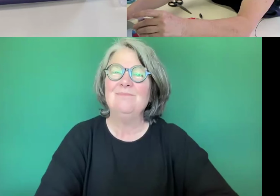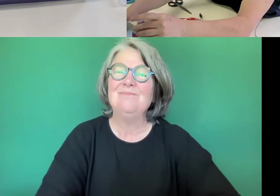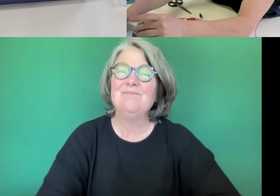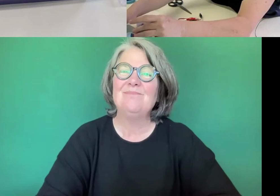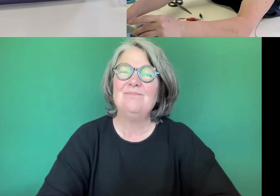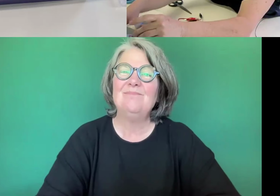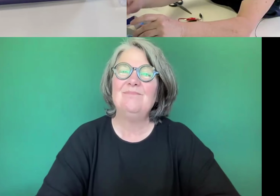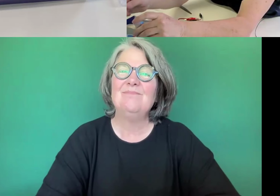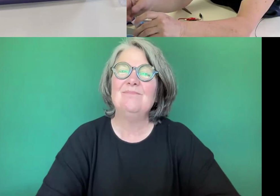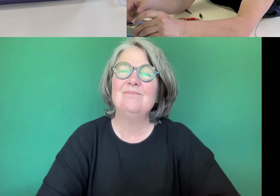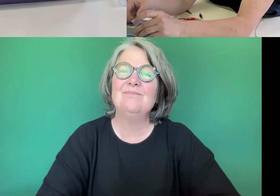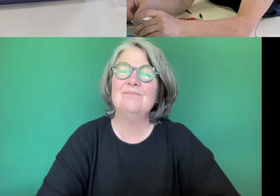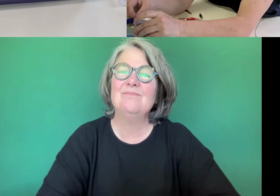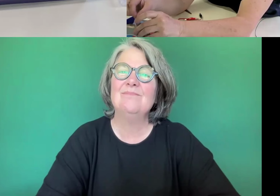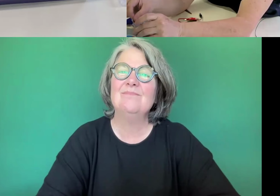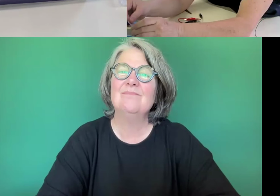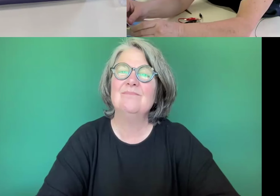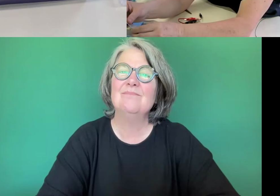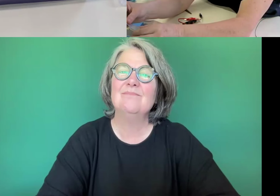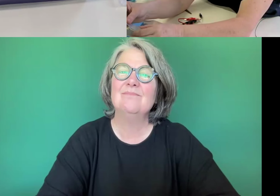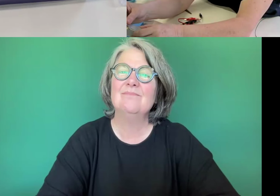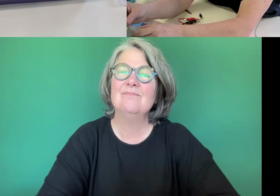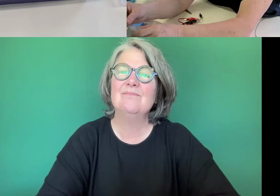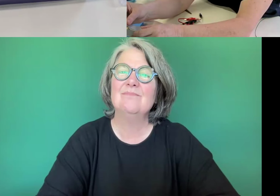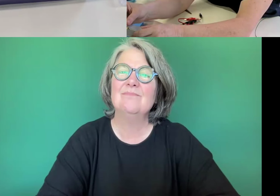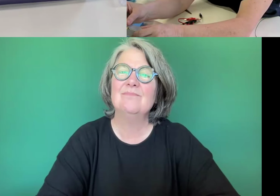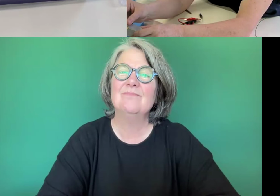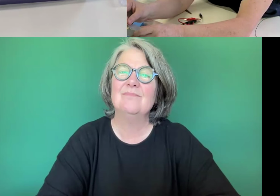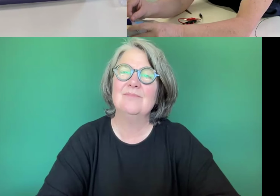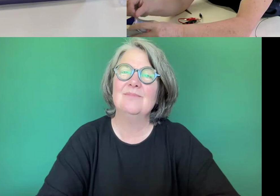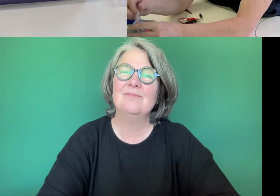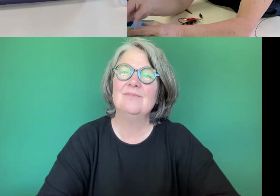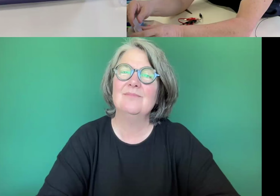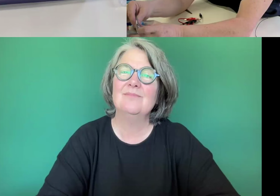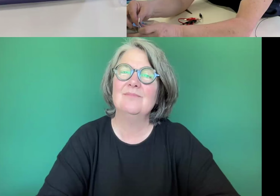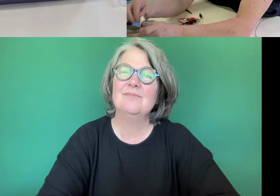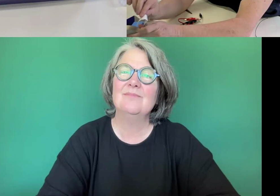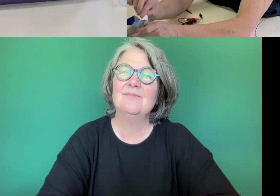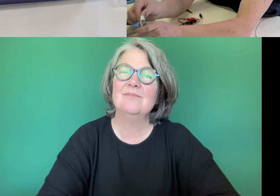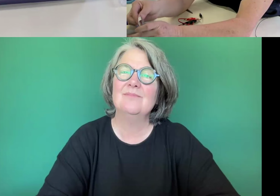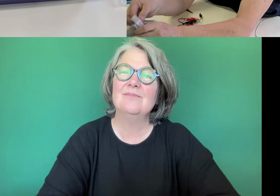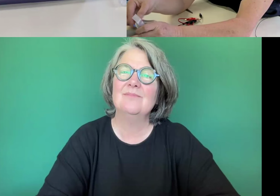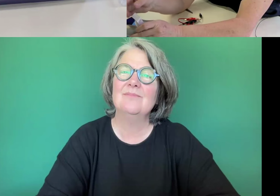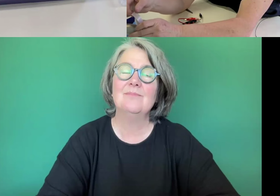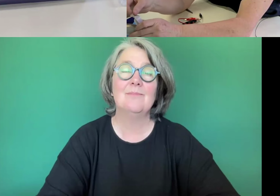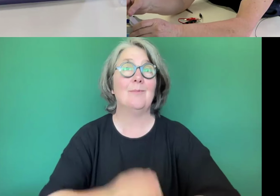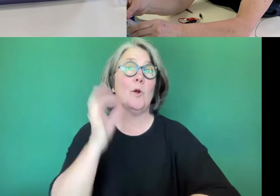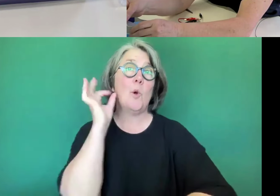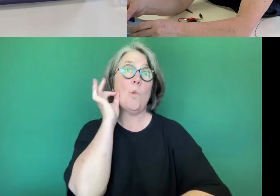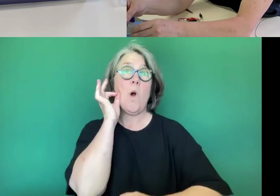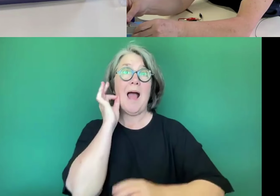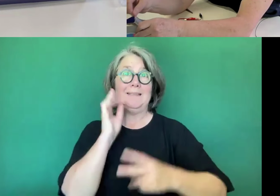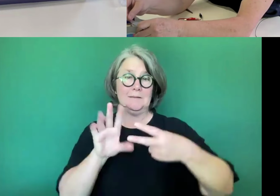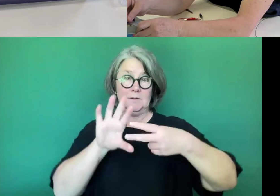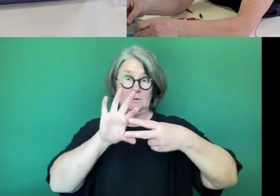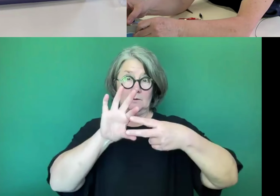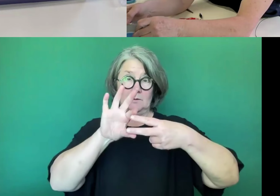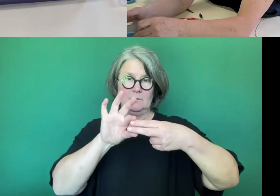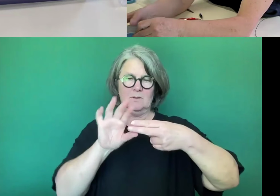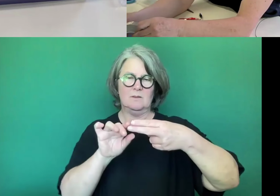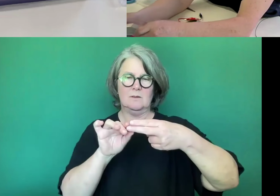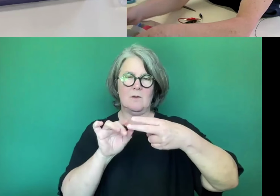I will tell them about it in a sec. Yeah. And the other thing we'll do is, what you can do is you fold back the white, you stick